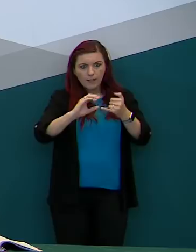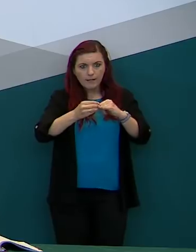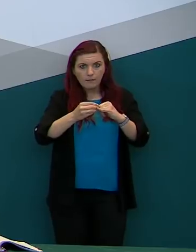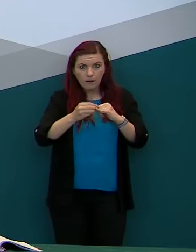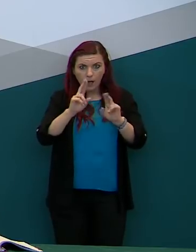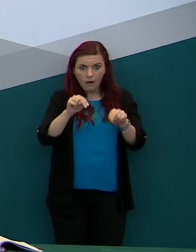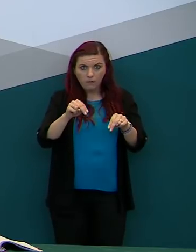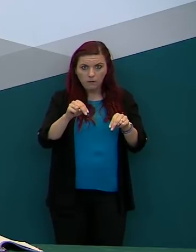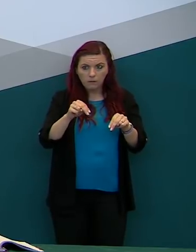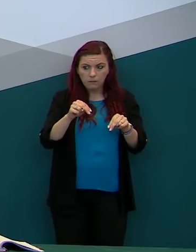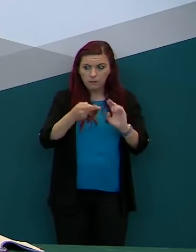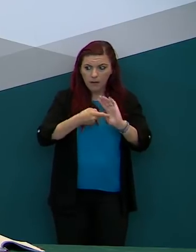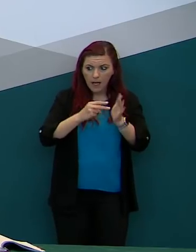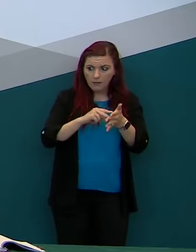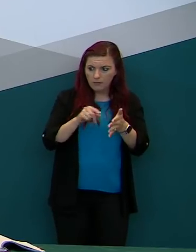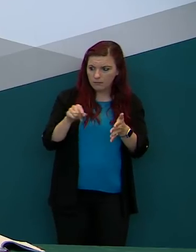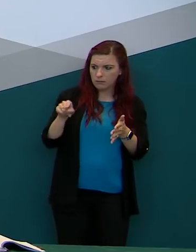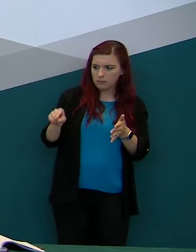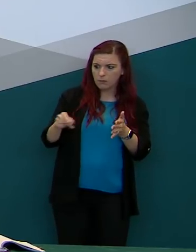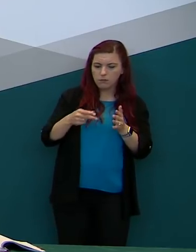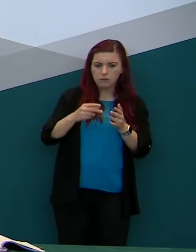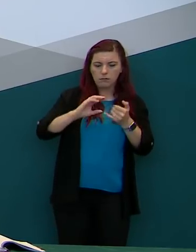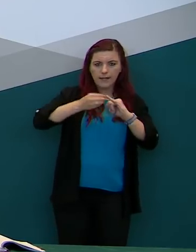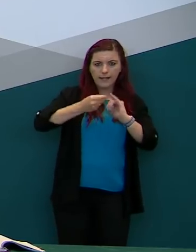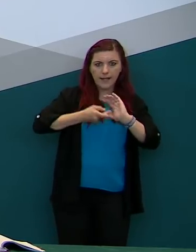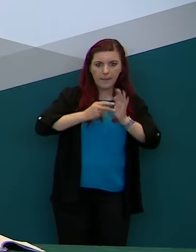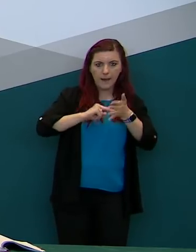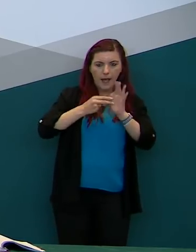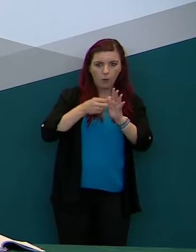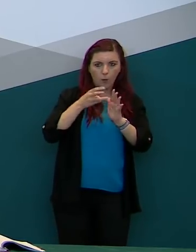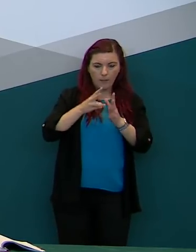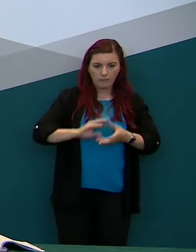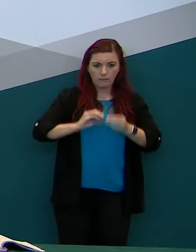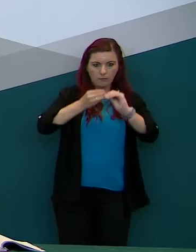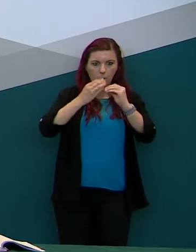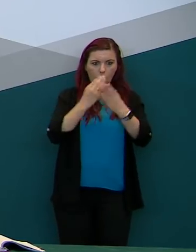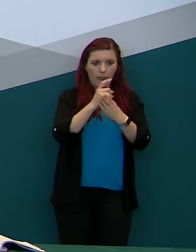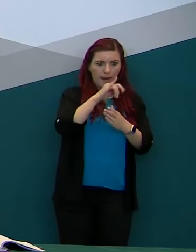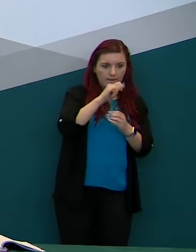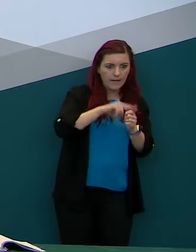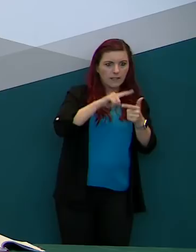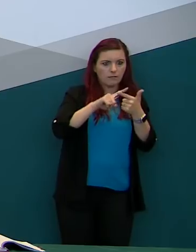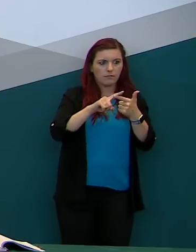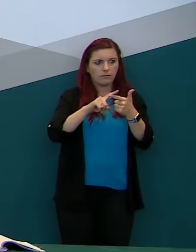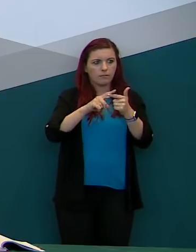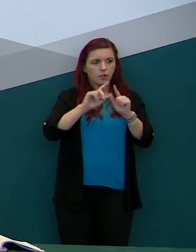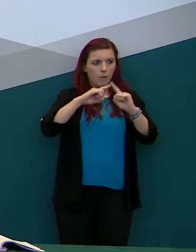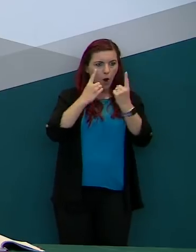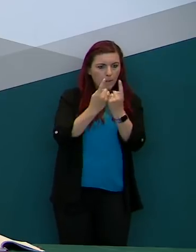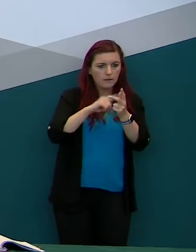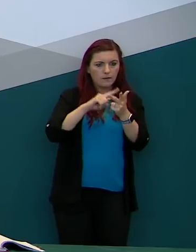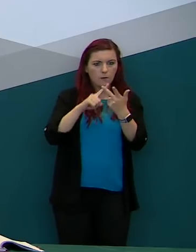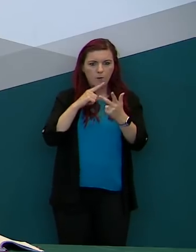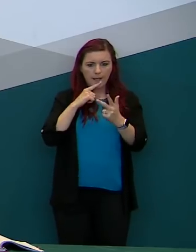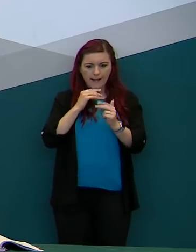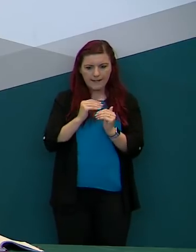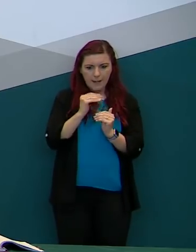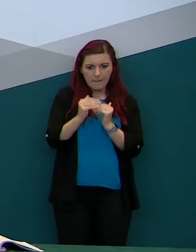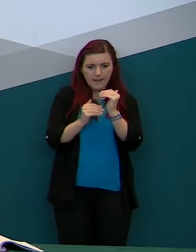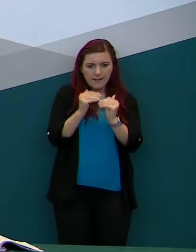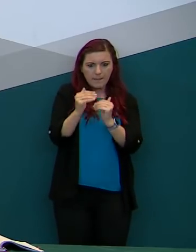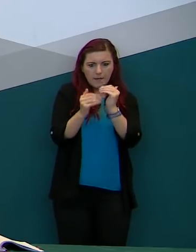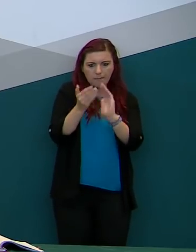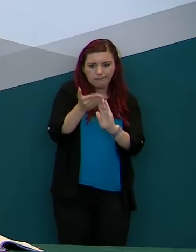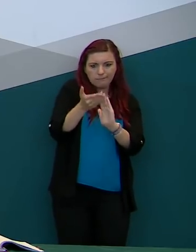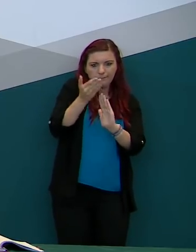well, the testing plan that we put together with the department and for NEFIT, it itemises our step-by-step incremental approach to 15,000